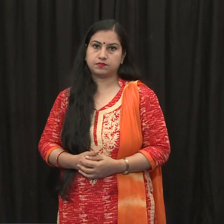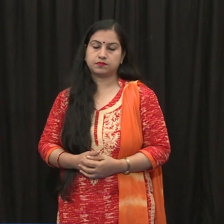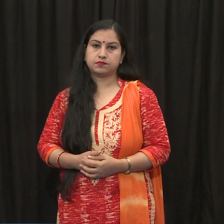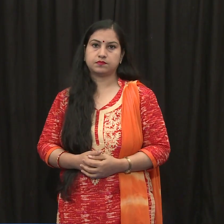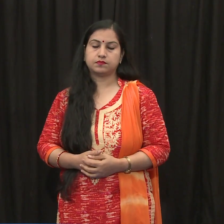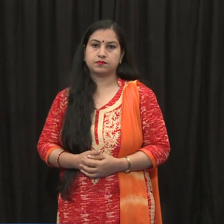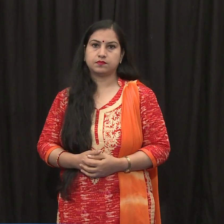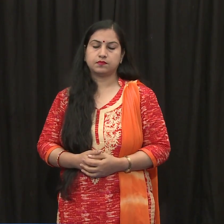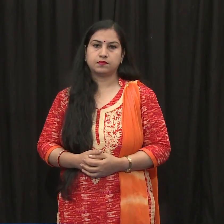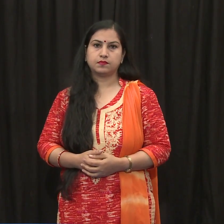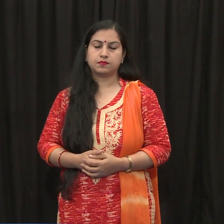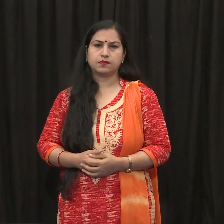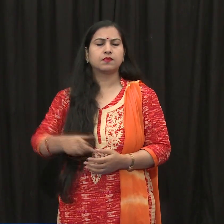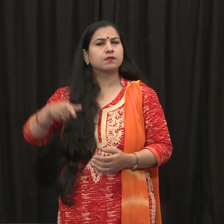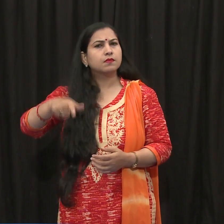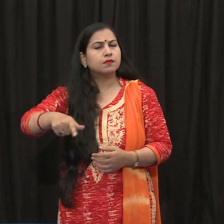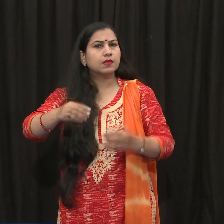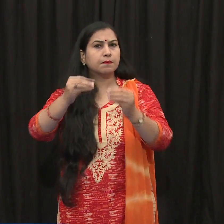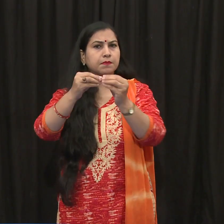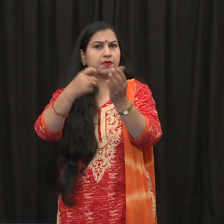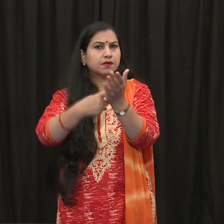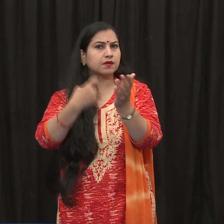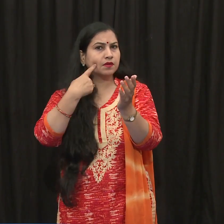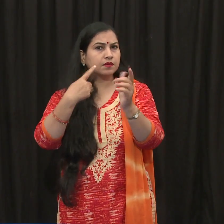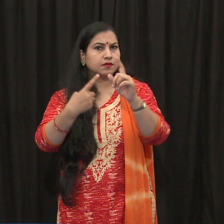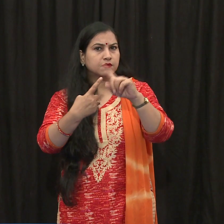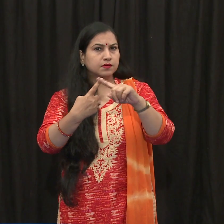British government about their decision